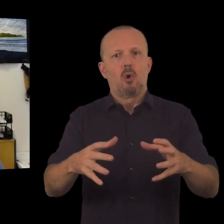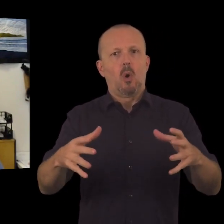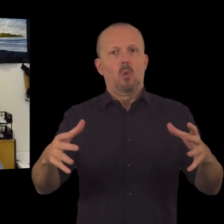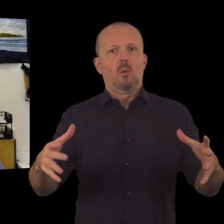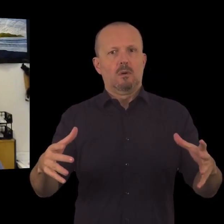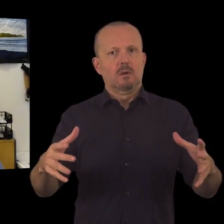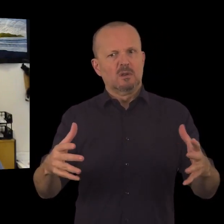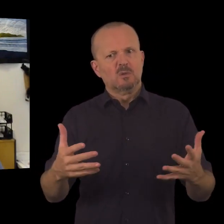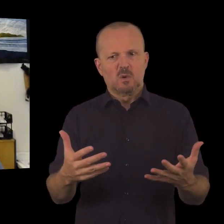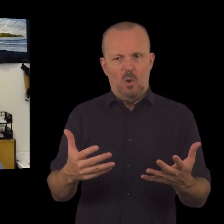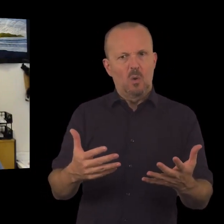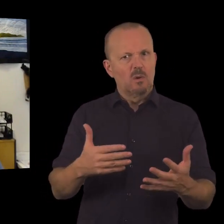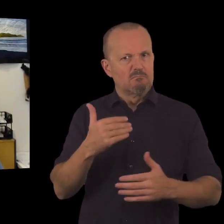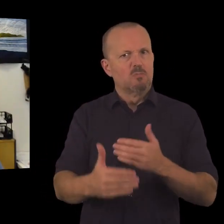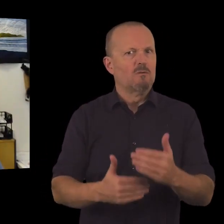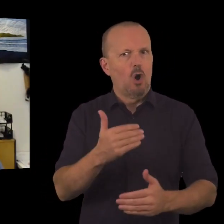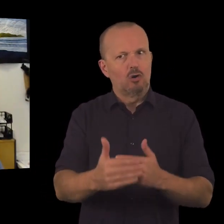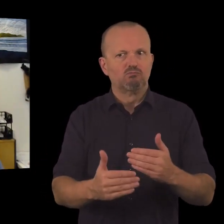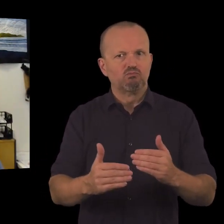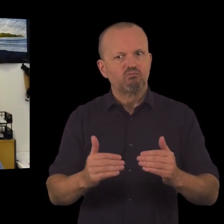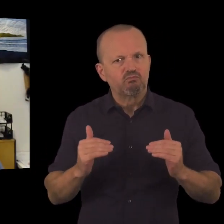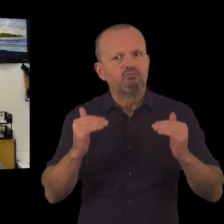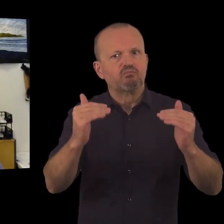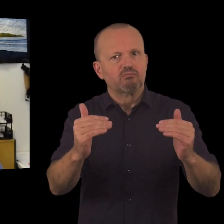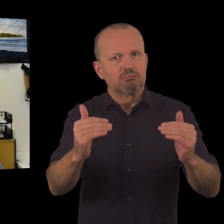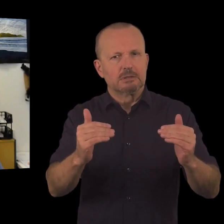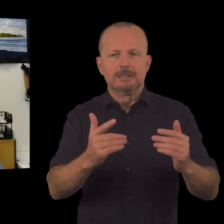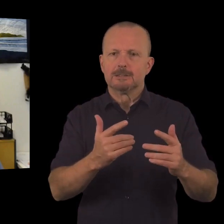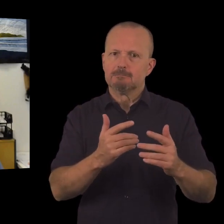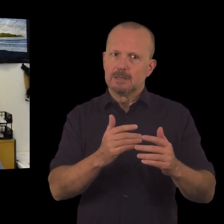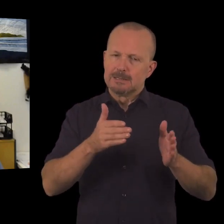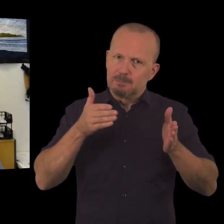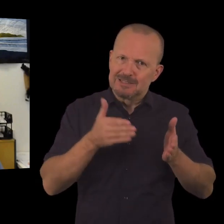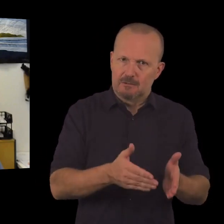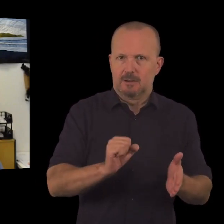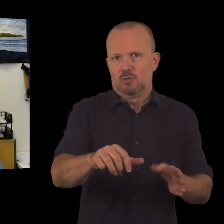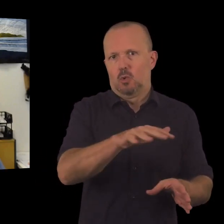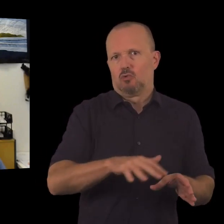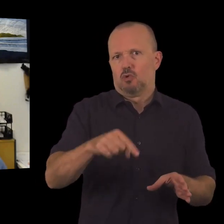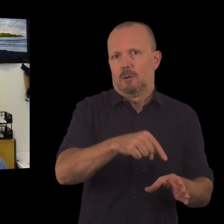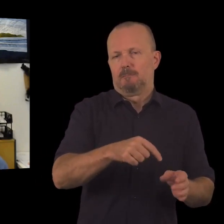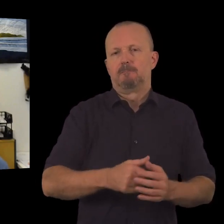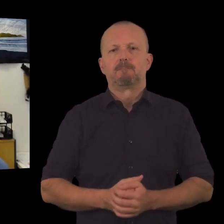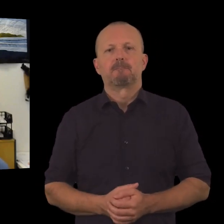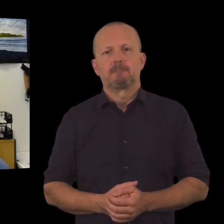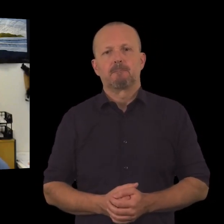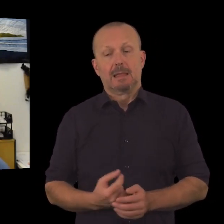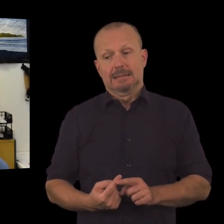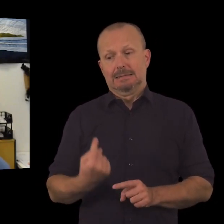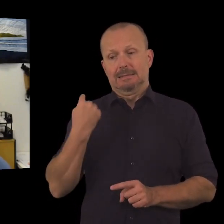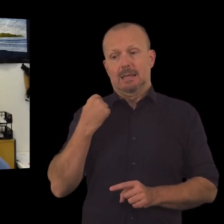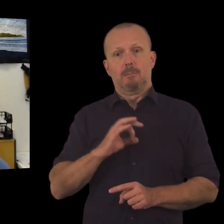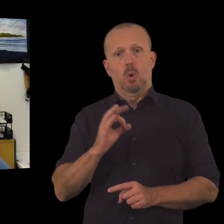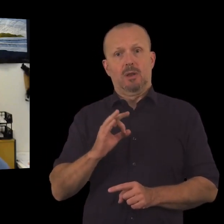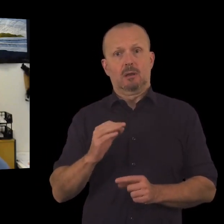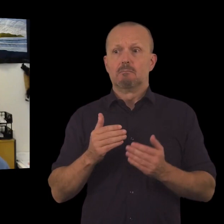contained so it can go forward. It's a dedicated place for the network to grow from. I talked about advocacy in my opening